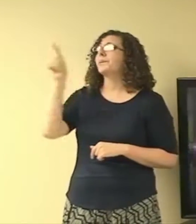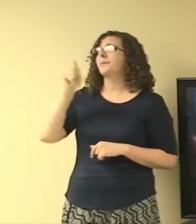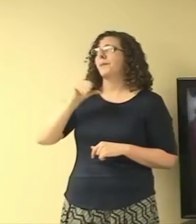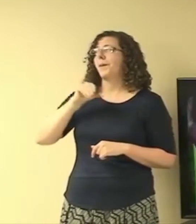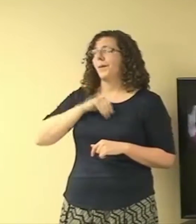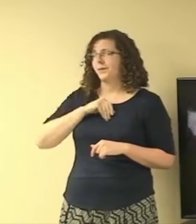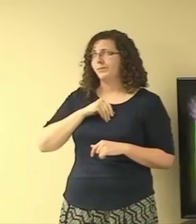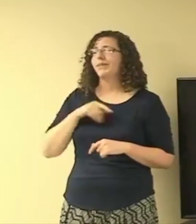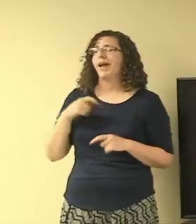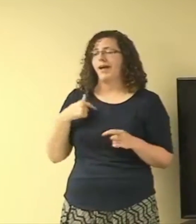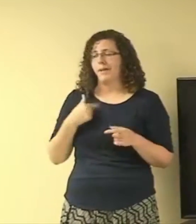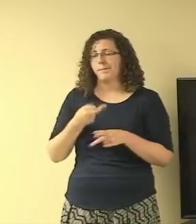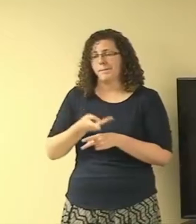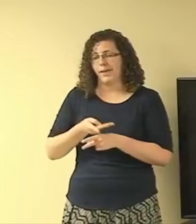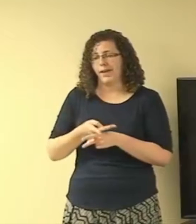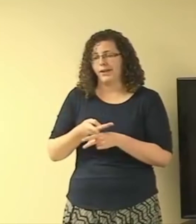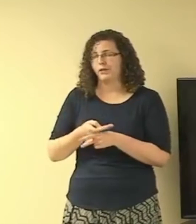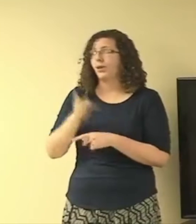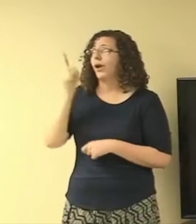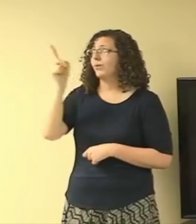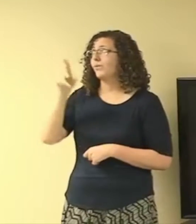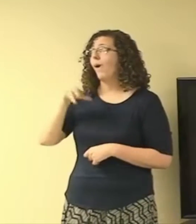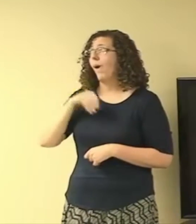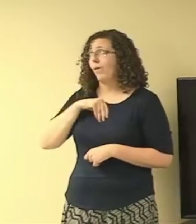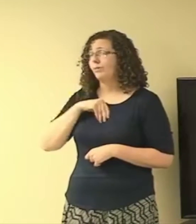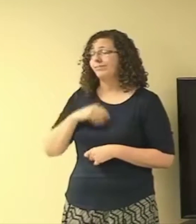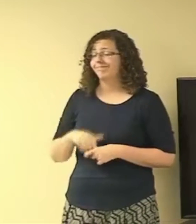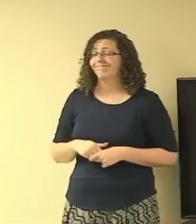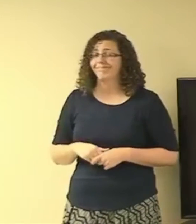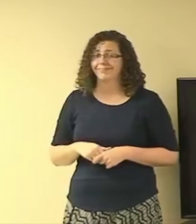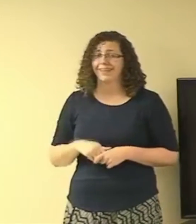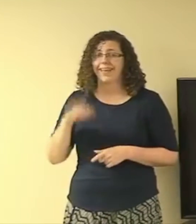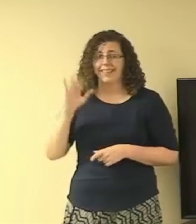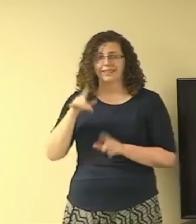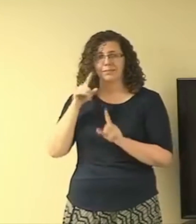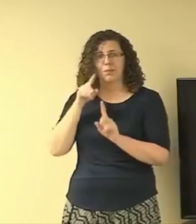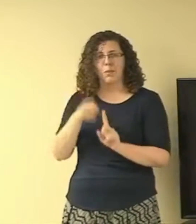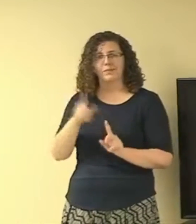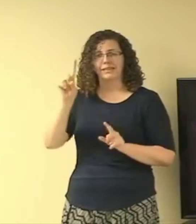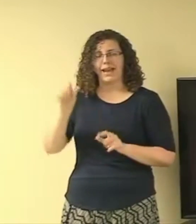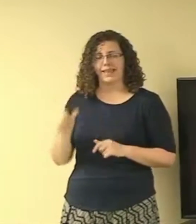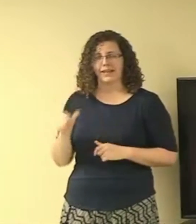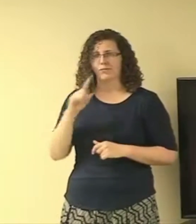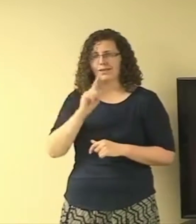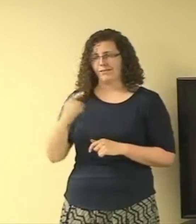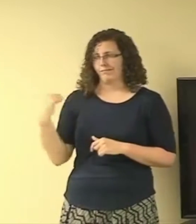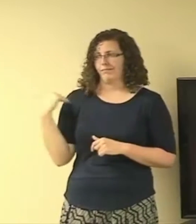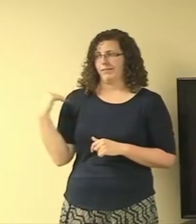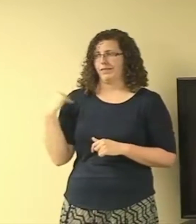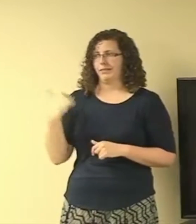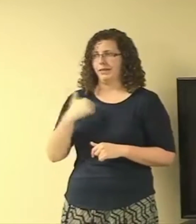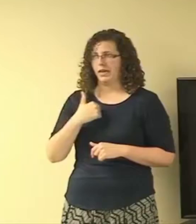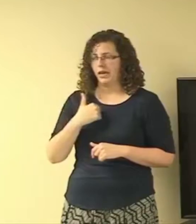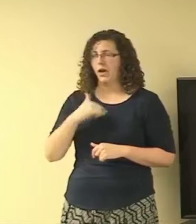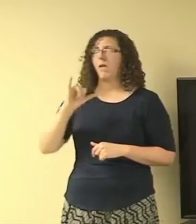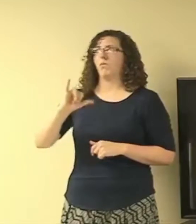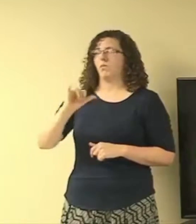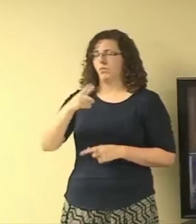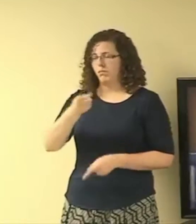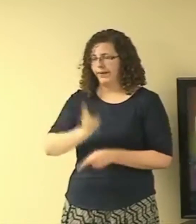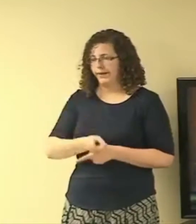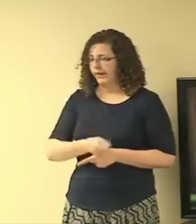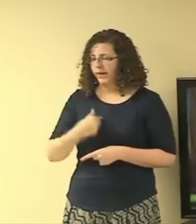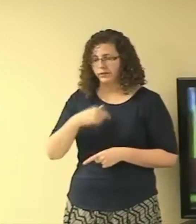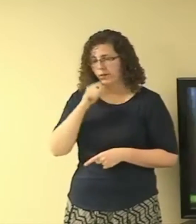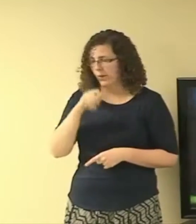manager. You are the owner. That's what tithing does for me. It reminds me of that. It's a reminder. It's a kick. Boom. Okay, got it.